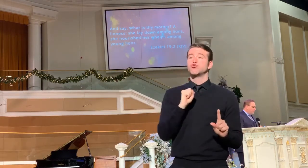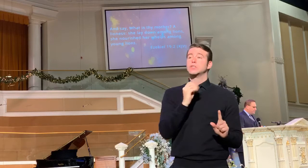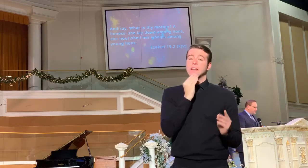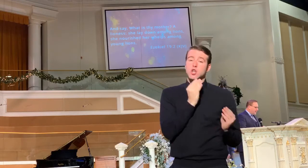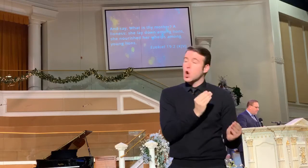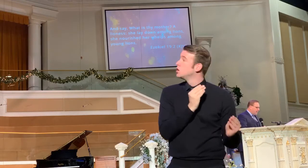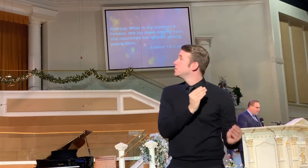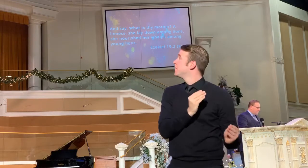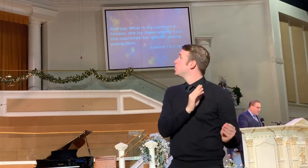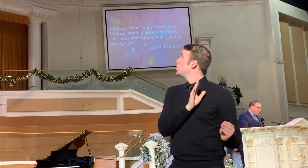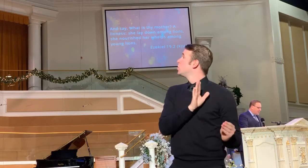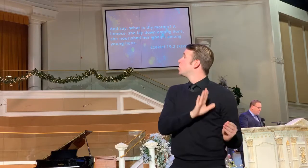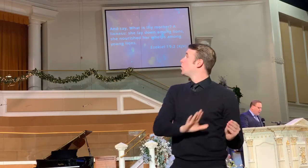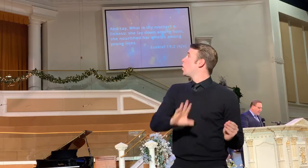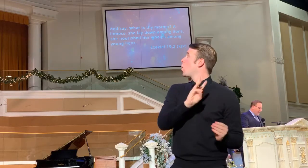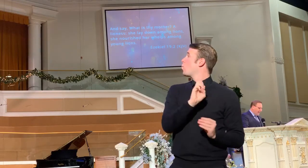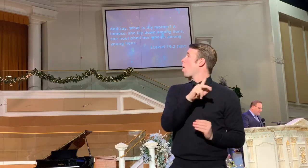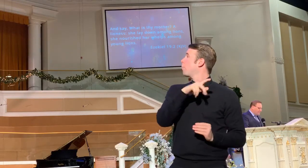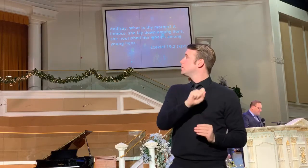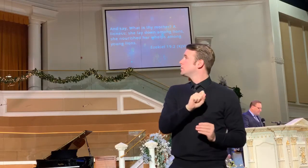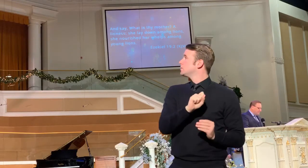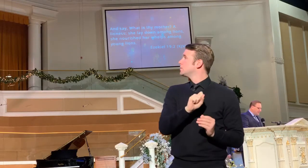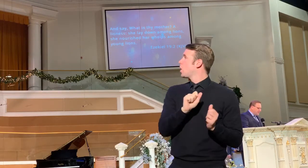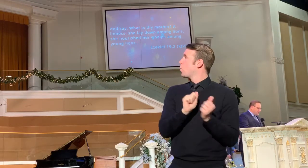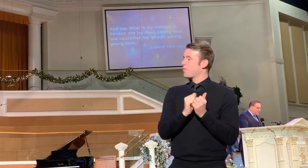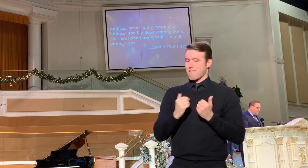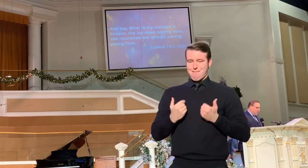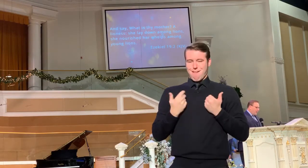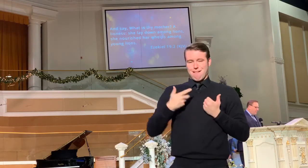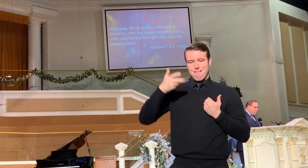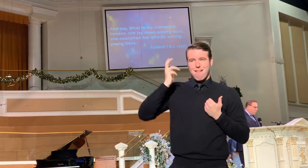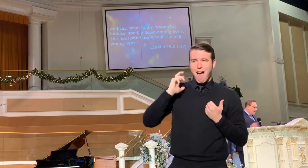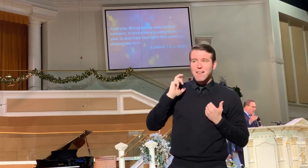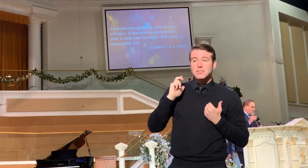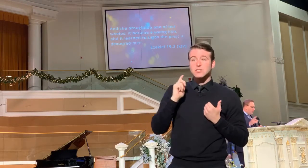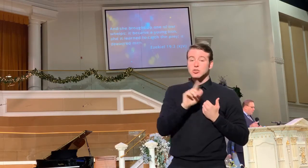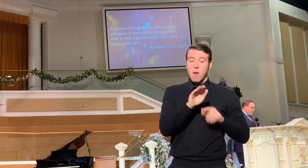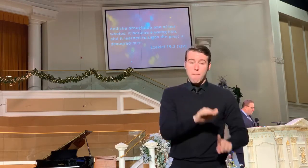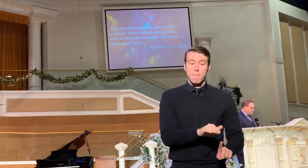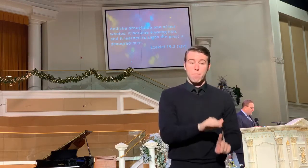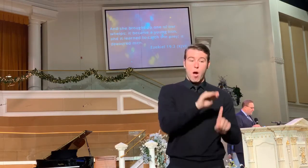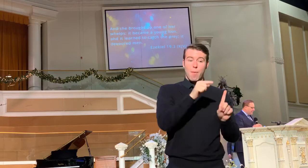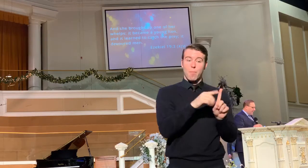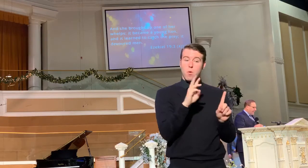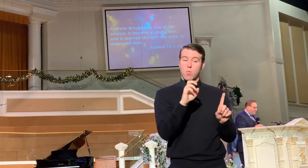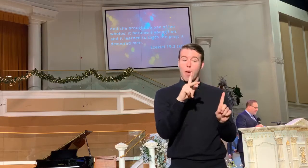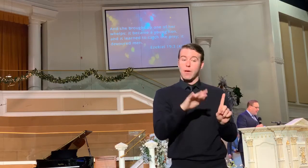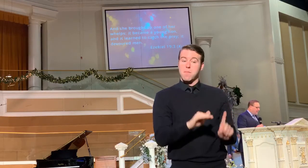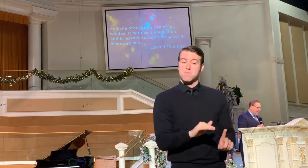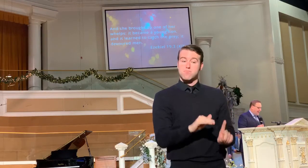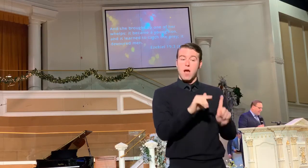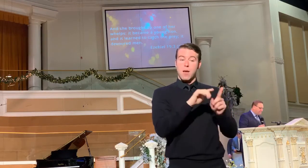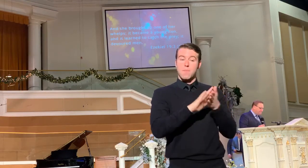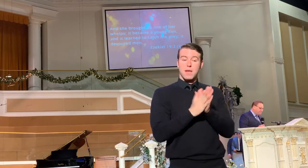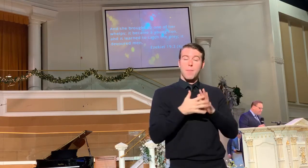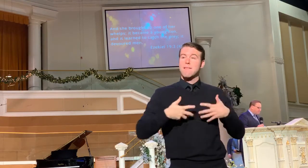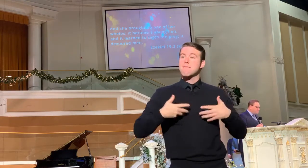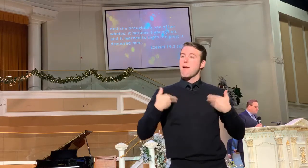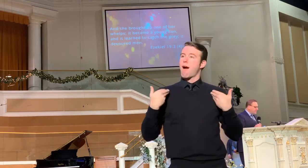her whelps among young lions. She brought up one of her whelps, and it became a young